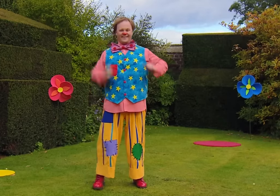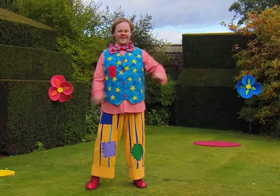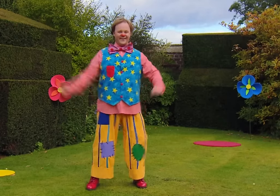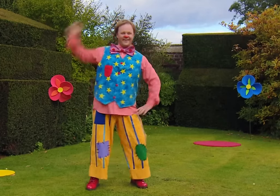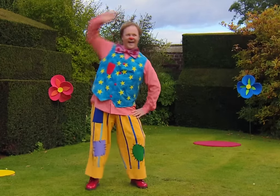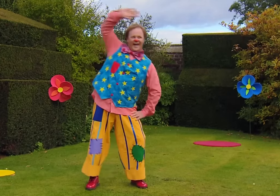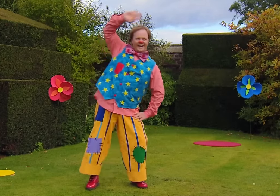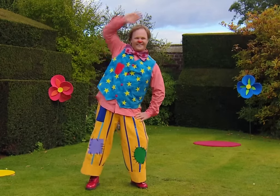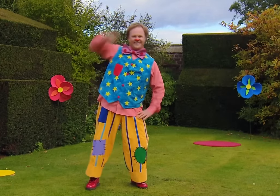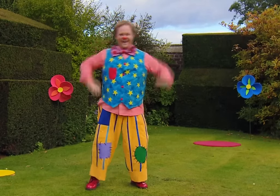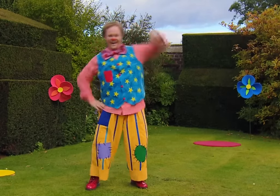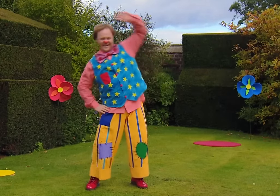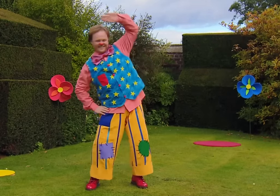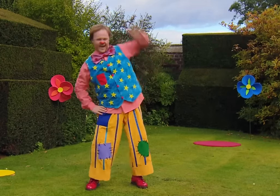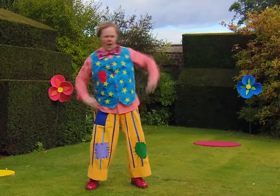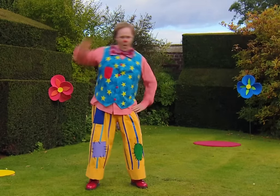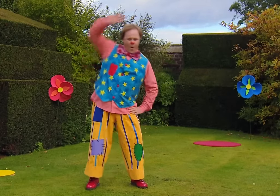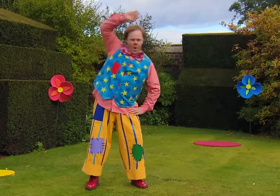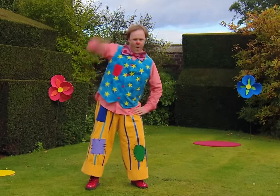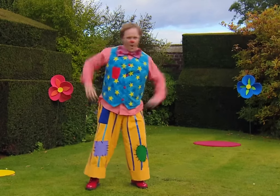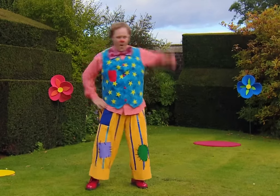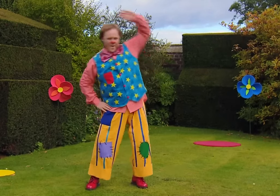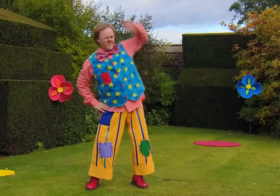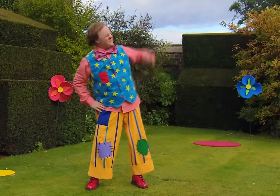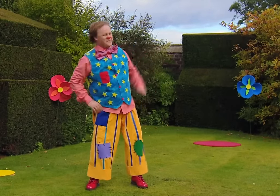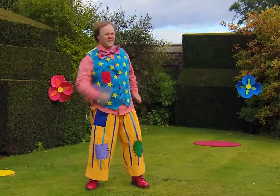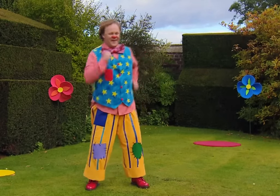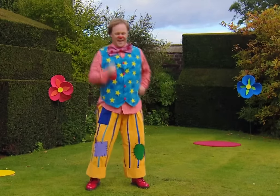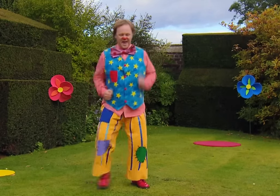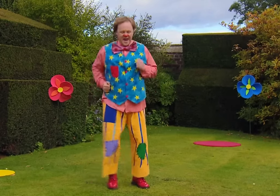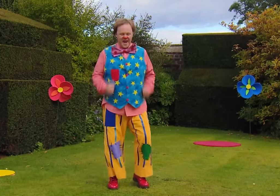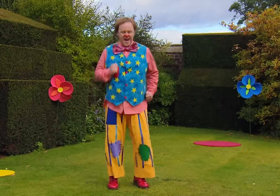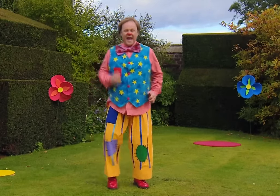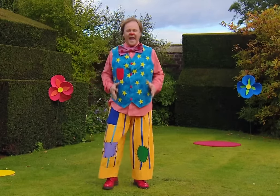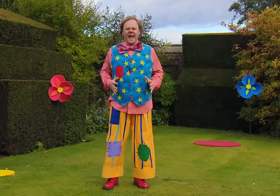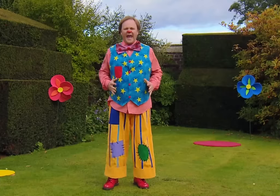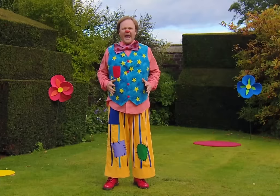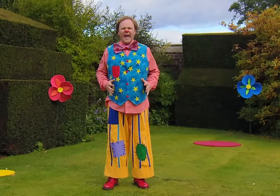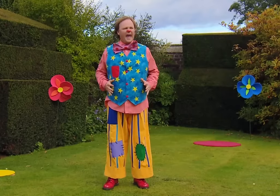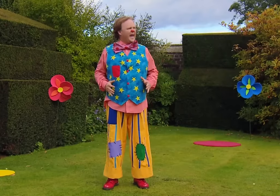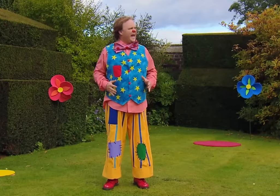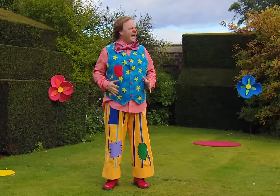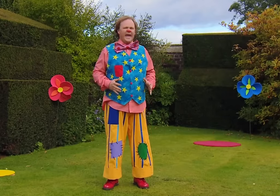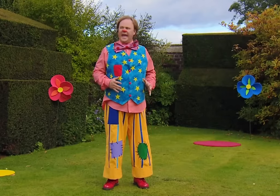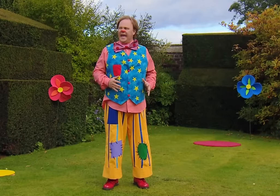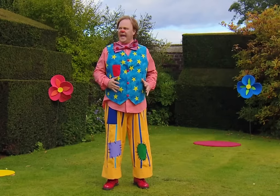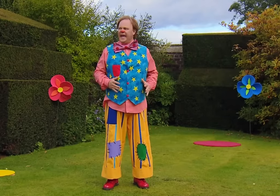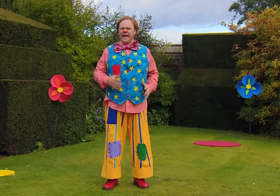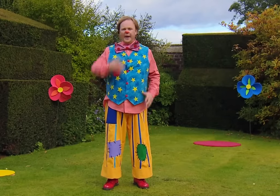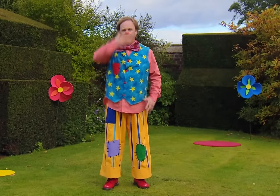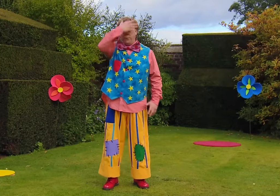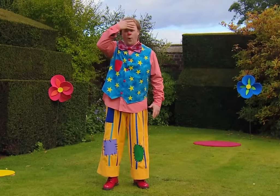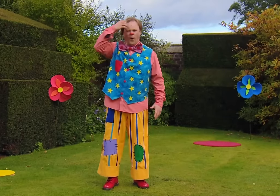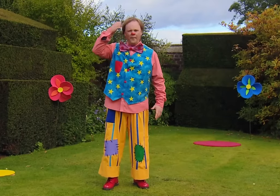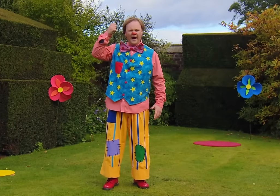to exercise. Don't forget to warm up first. Warm